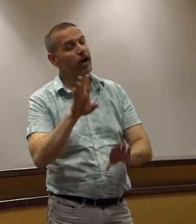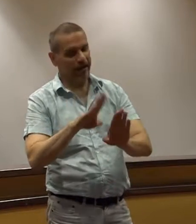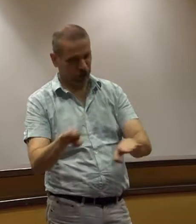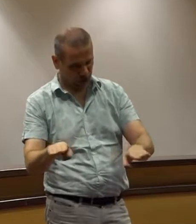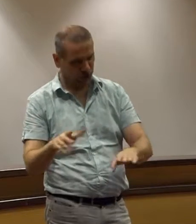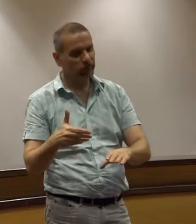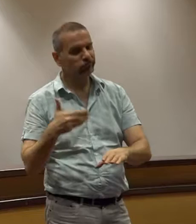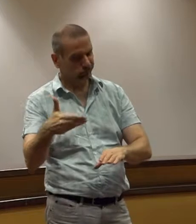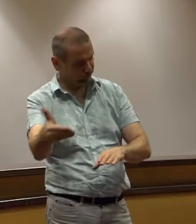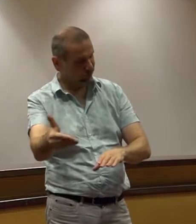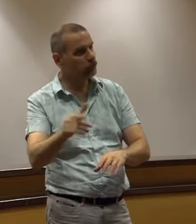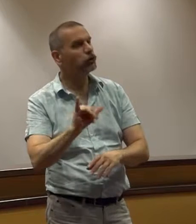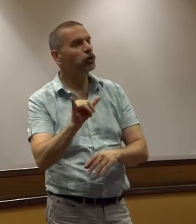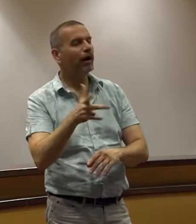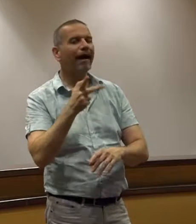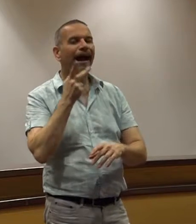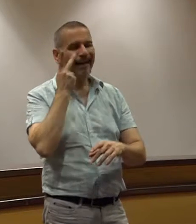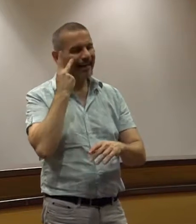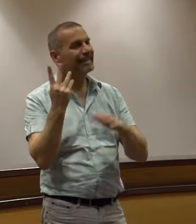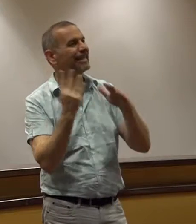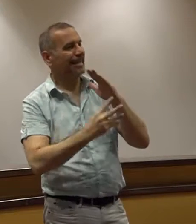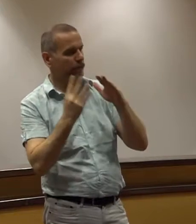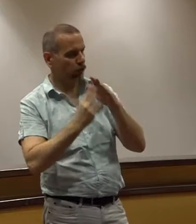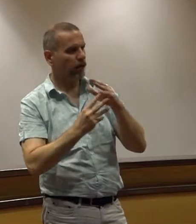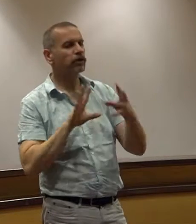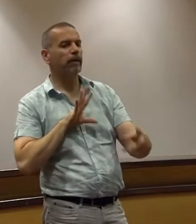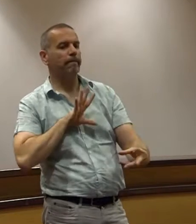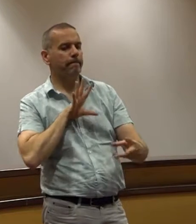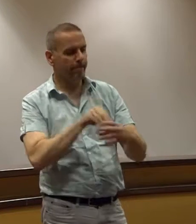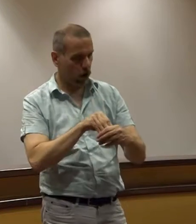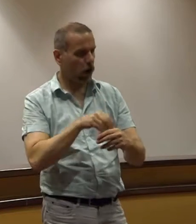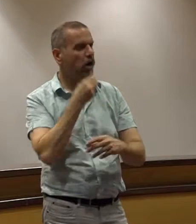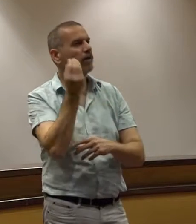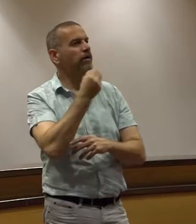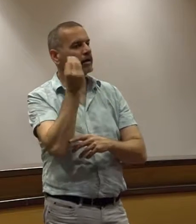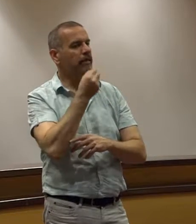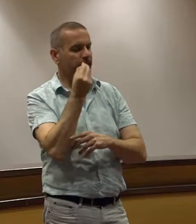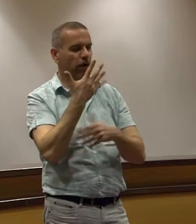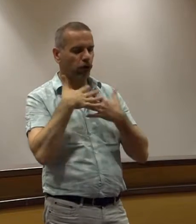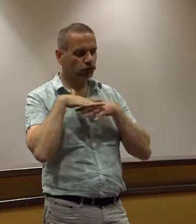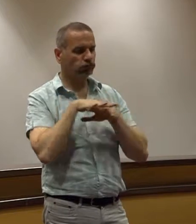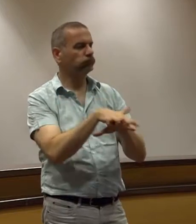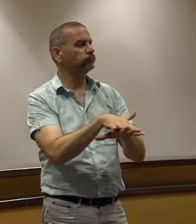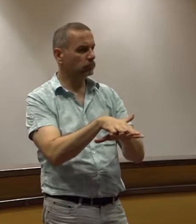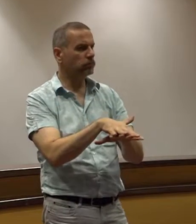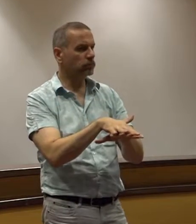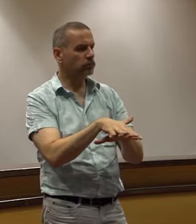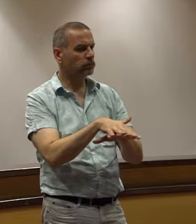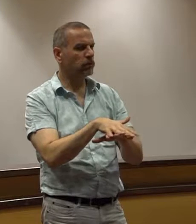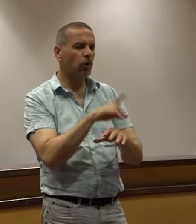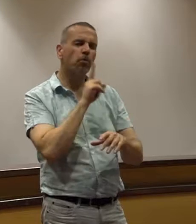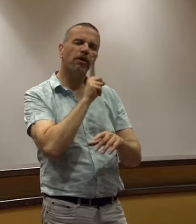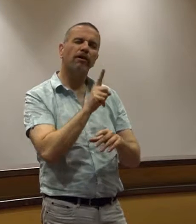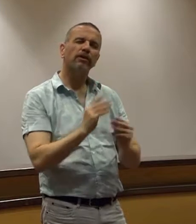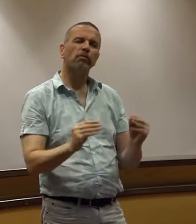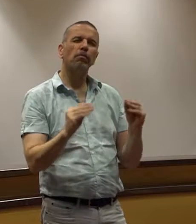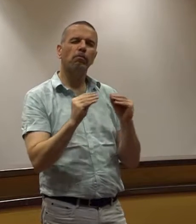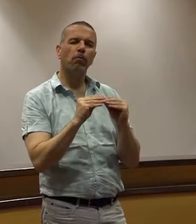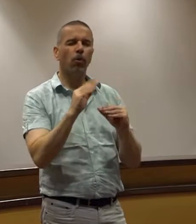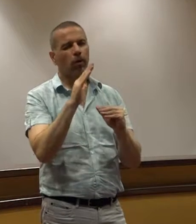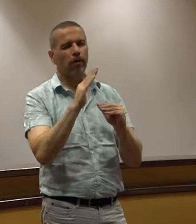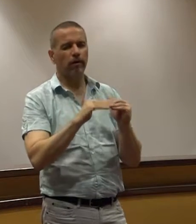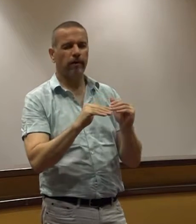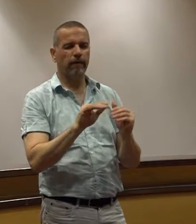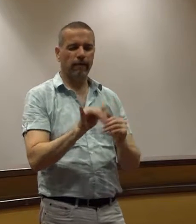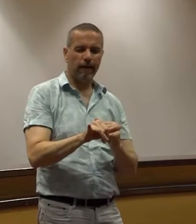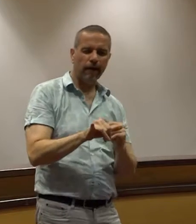see that immigration is truly a part of Ontario's fabric. But it's really more than that. It's how